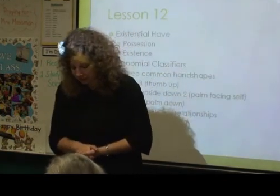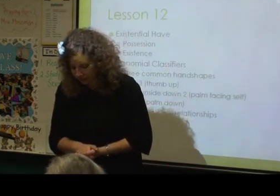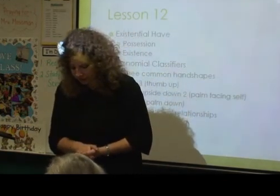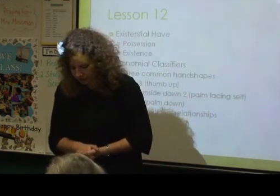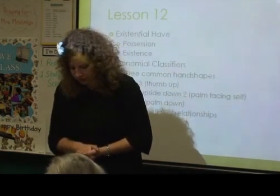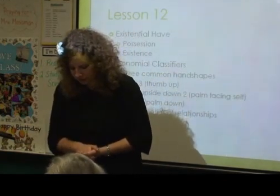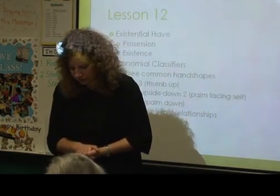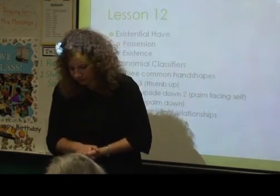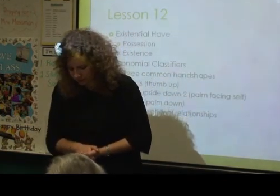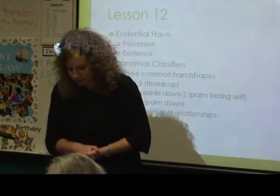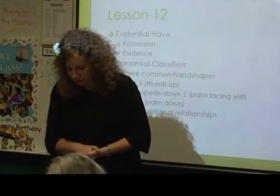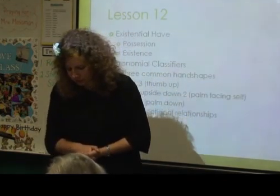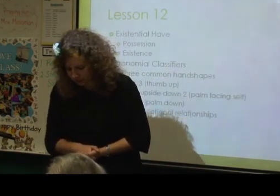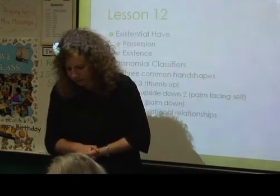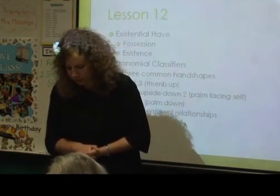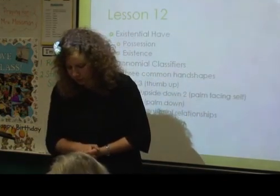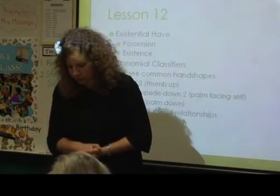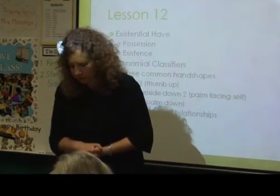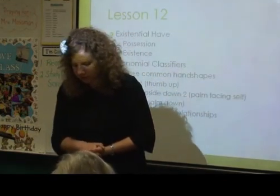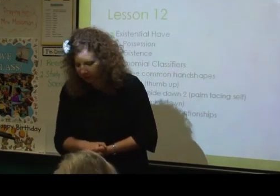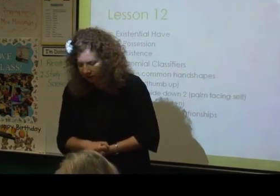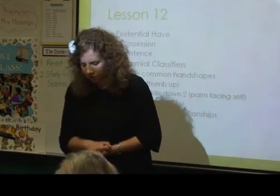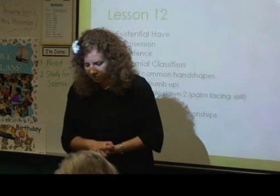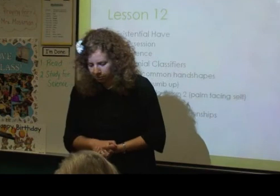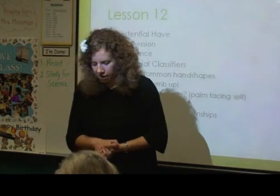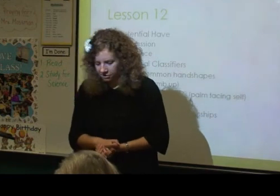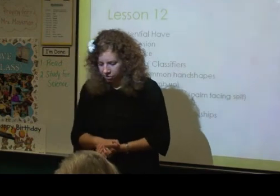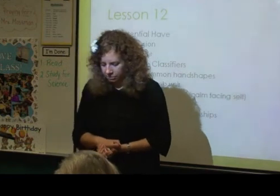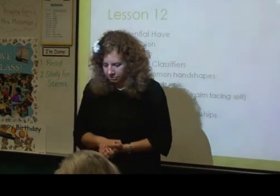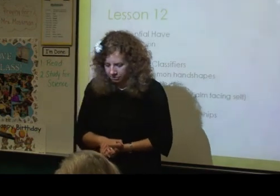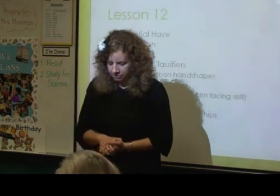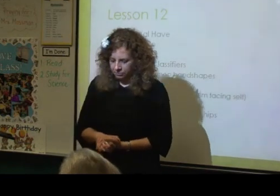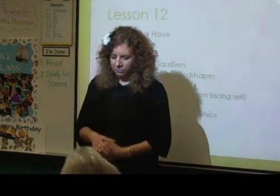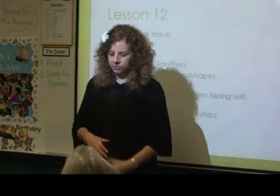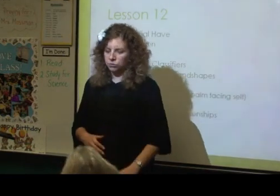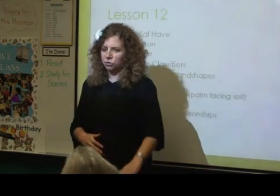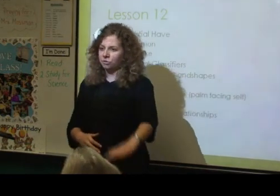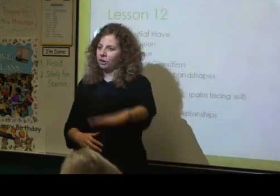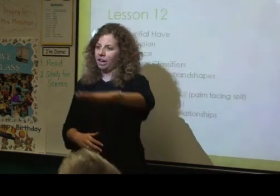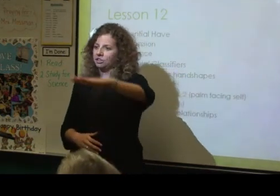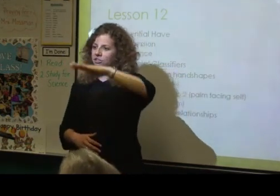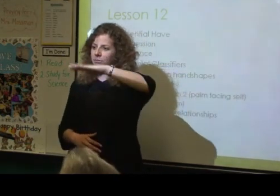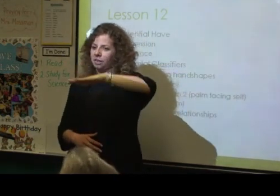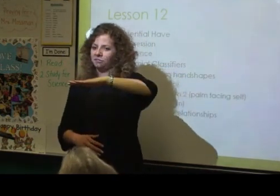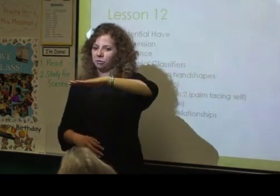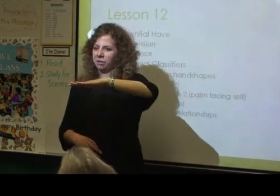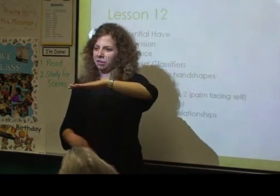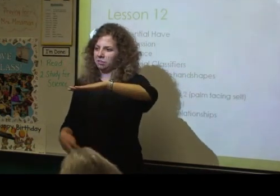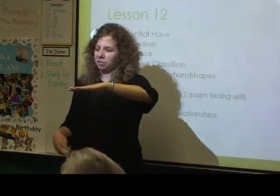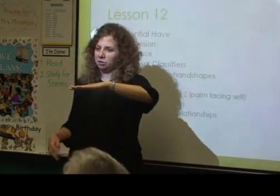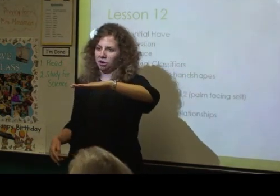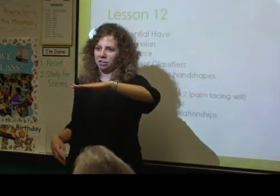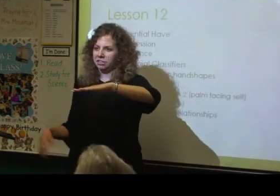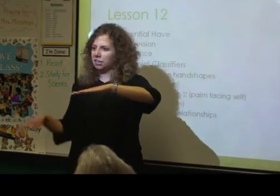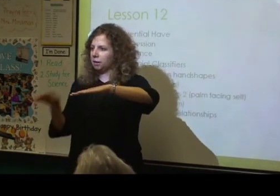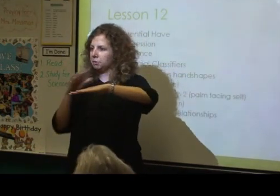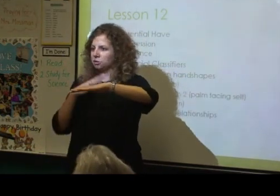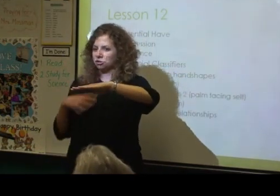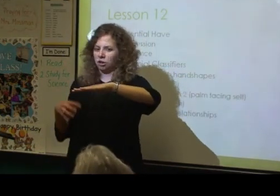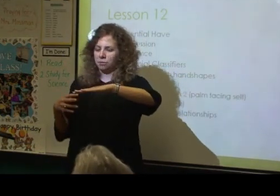Okay. This one is a person diving off a platform. So if you had just a platform here that you'd already set up and you're describing